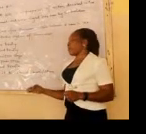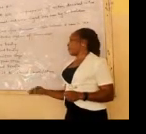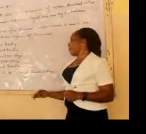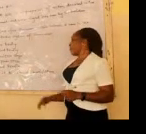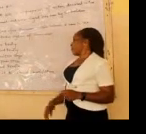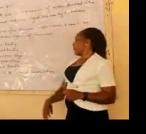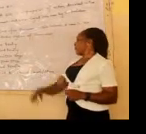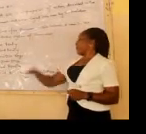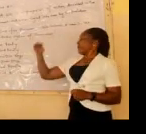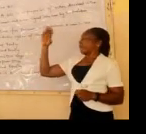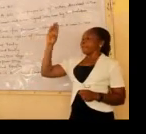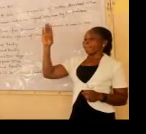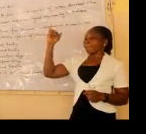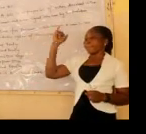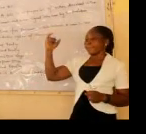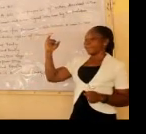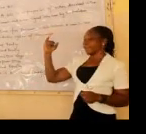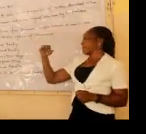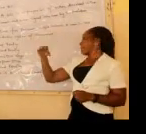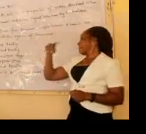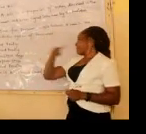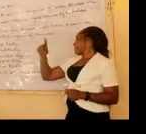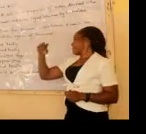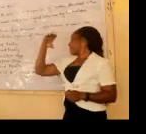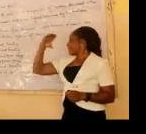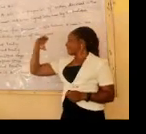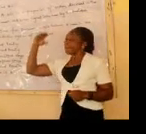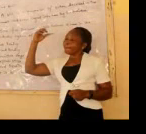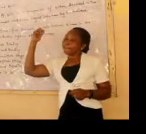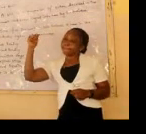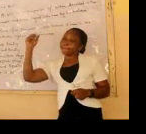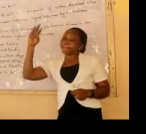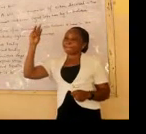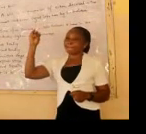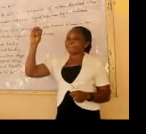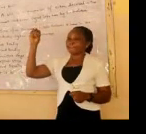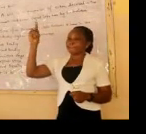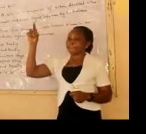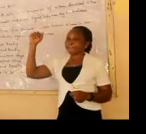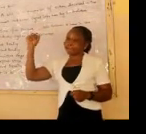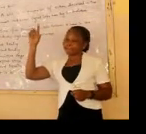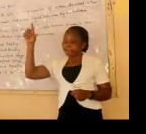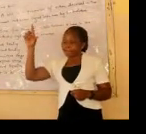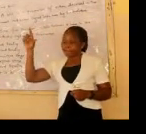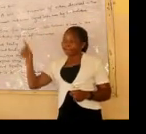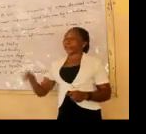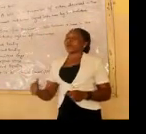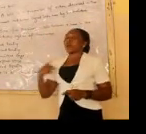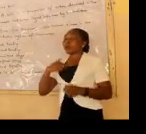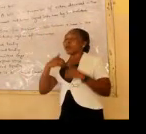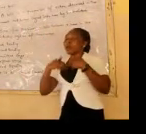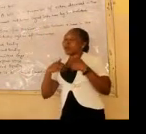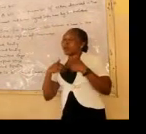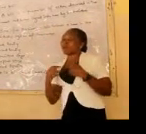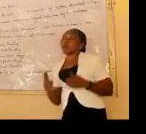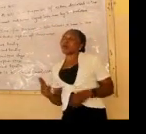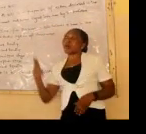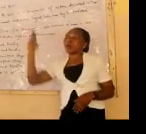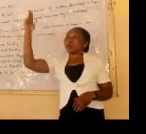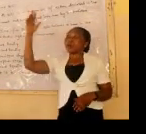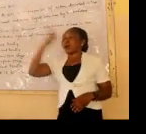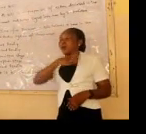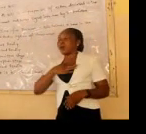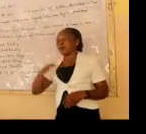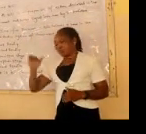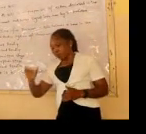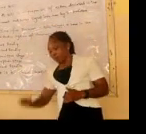The lower house. And then the upper and the lower house, you have in the upper the Senate, and in